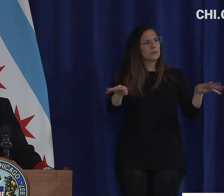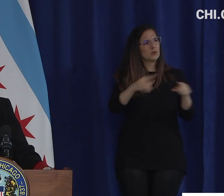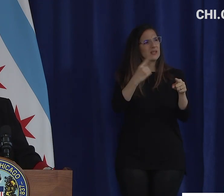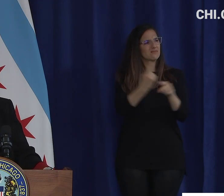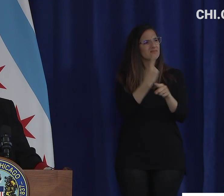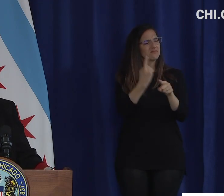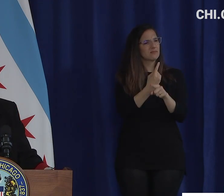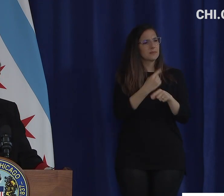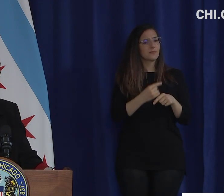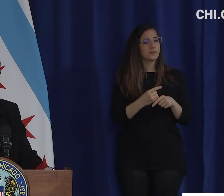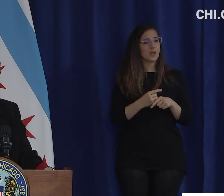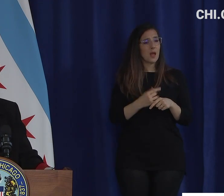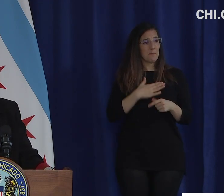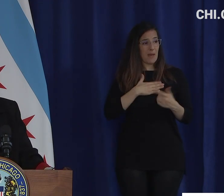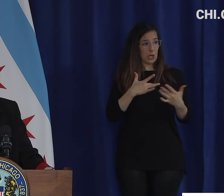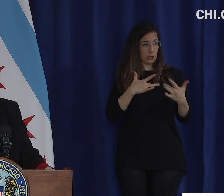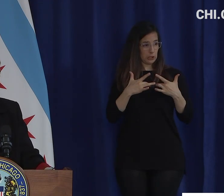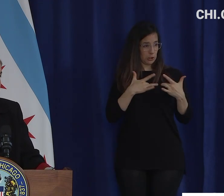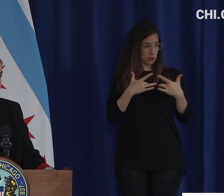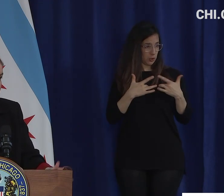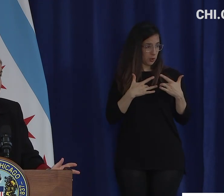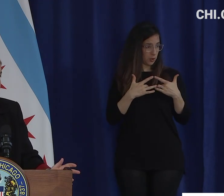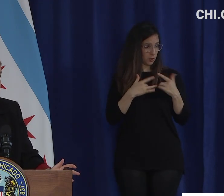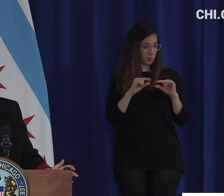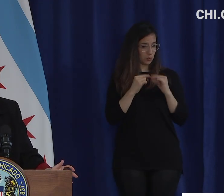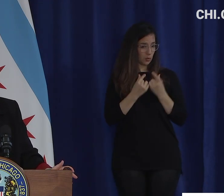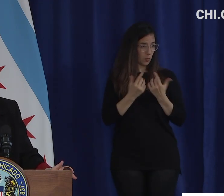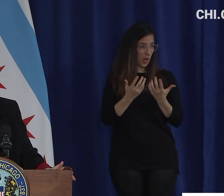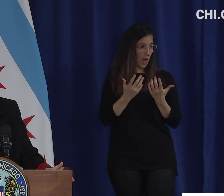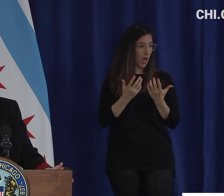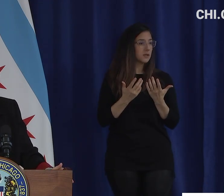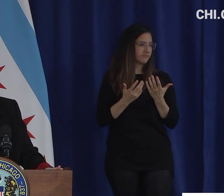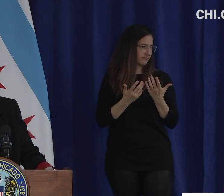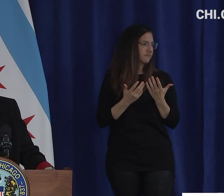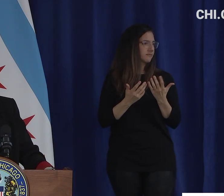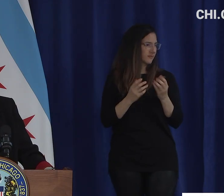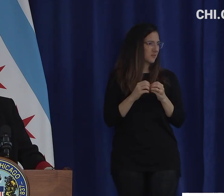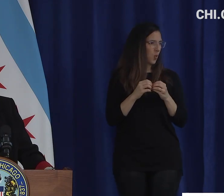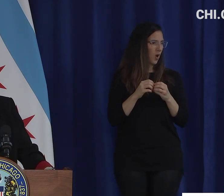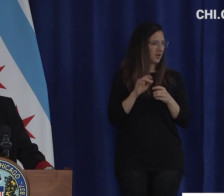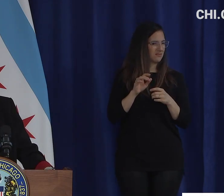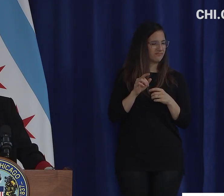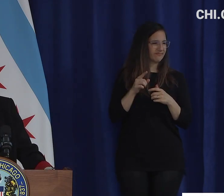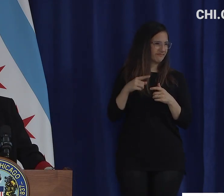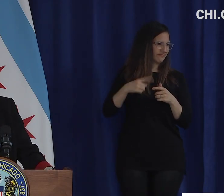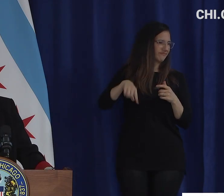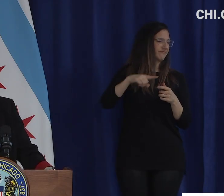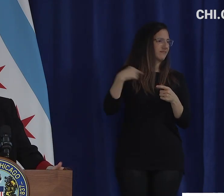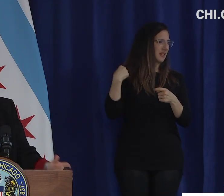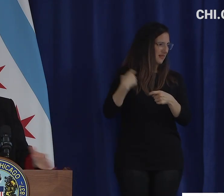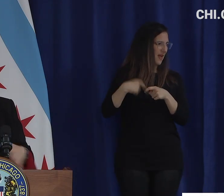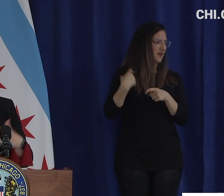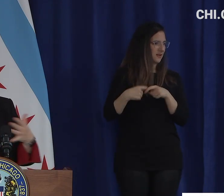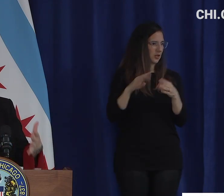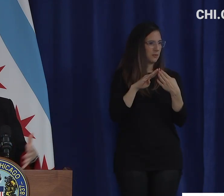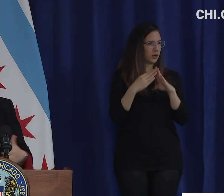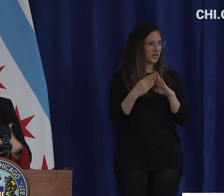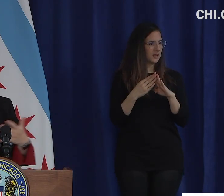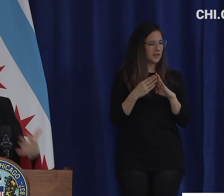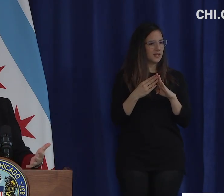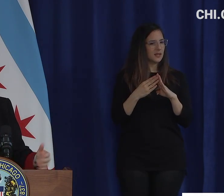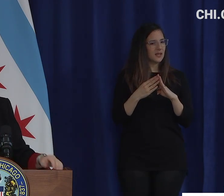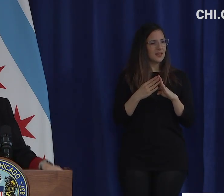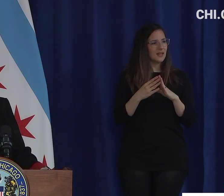concern, I would actually say more recently in the Latinx community. Less about age for me and more just that we are